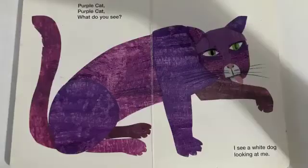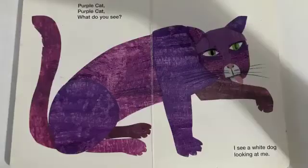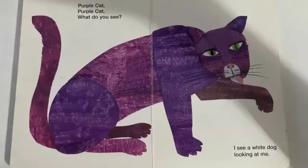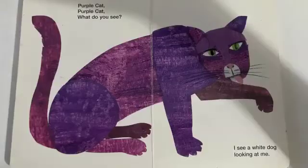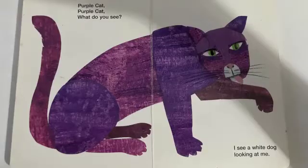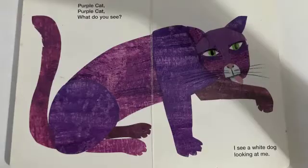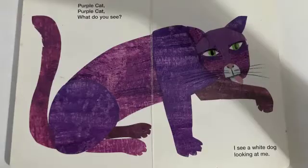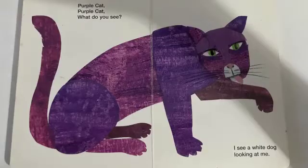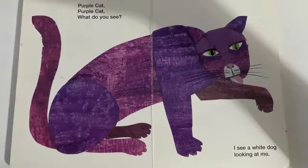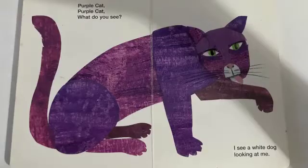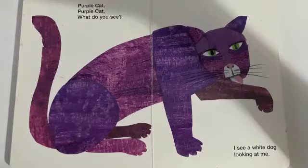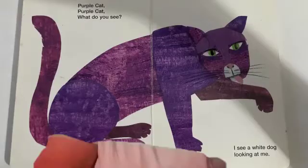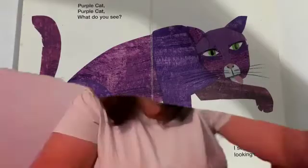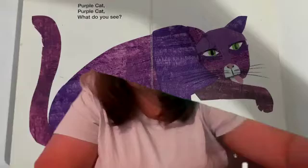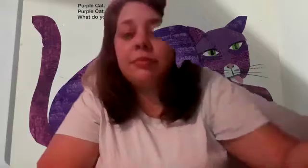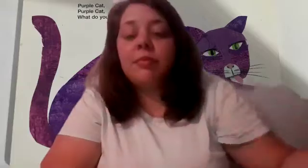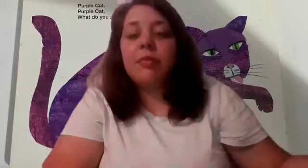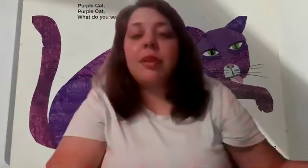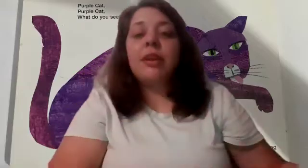It's a purple cat.